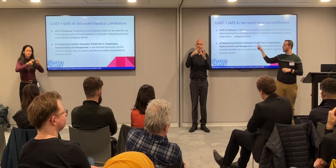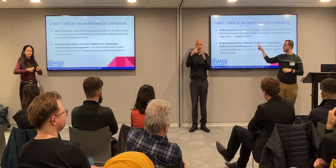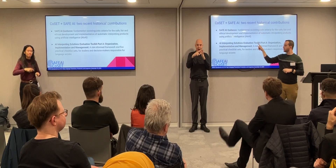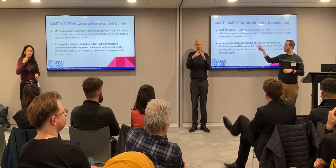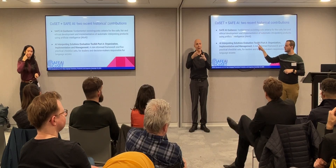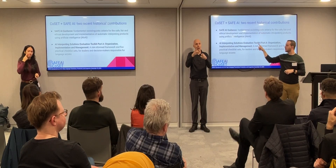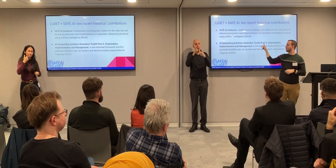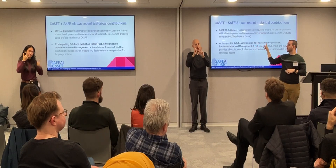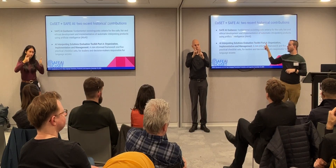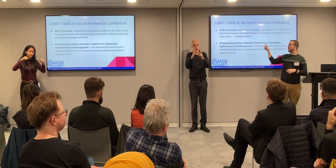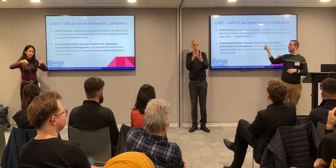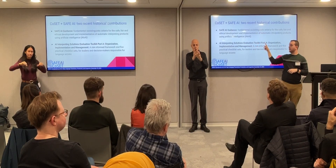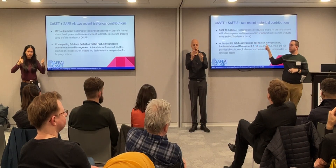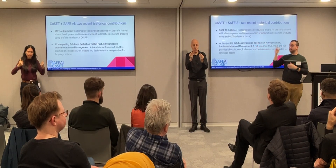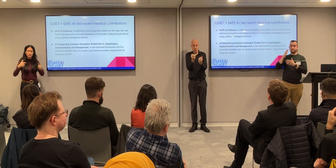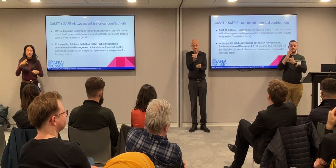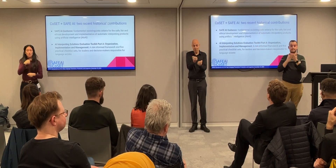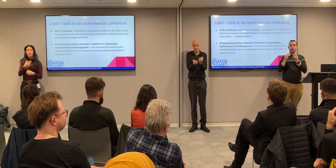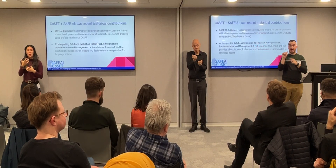Evaluation Toolkit.